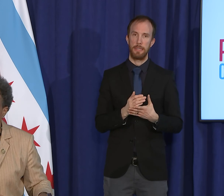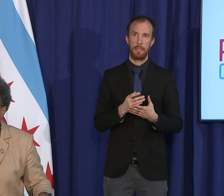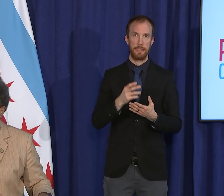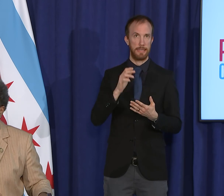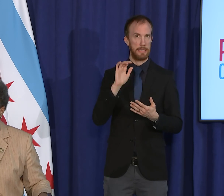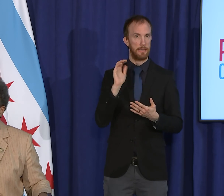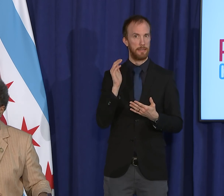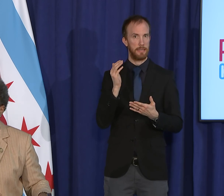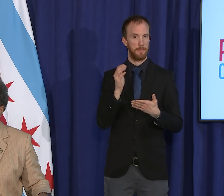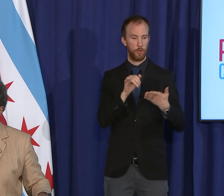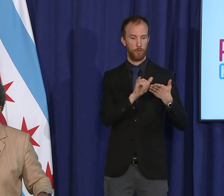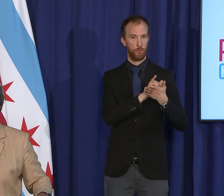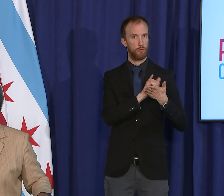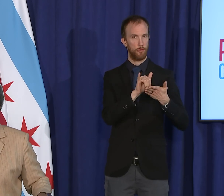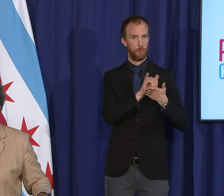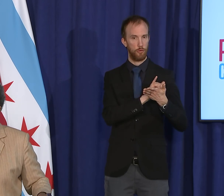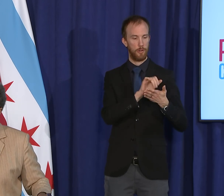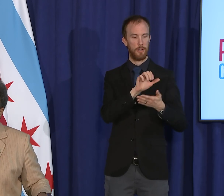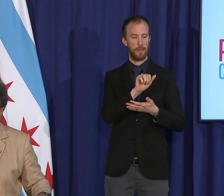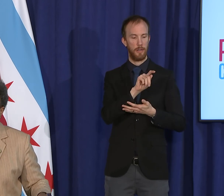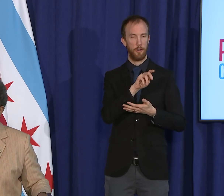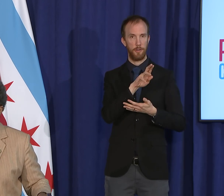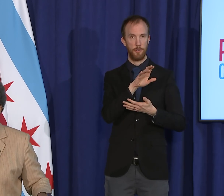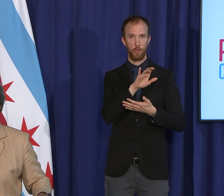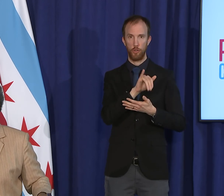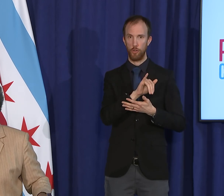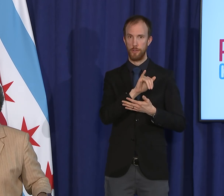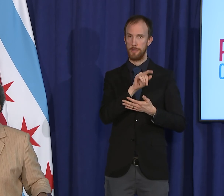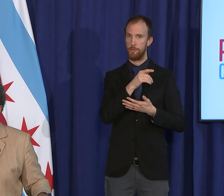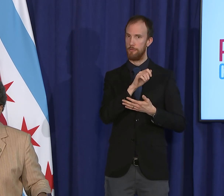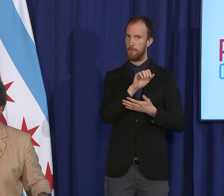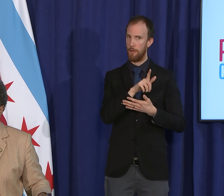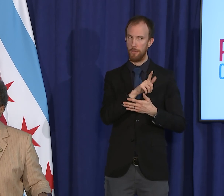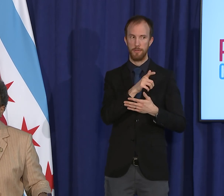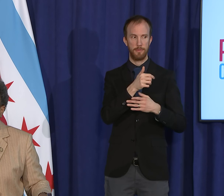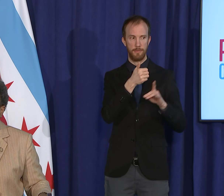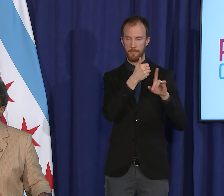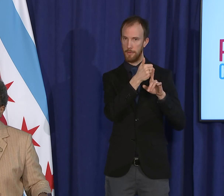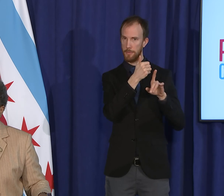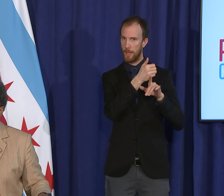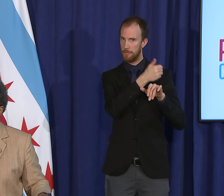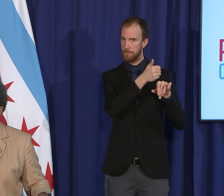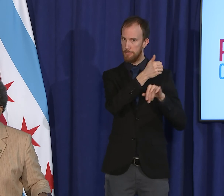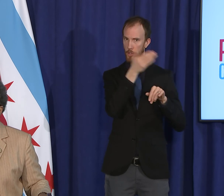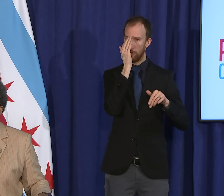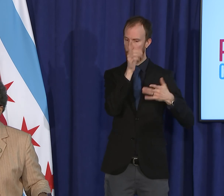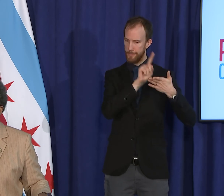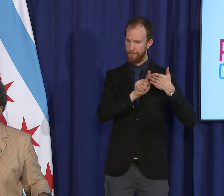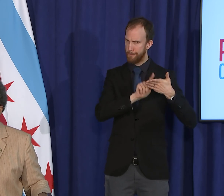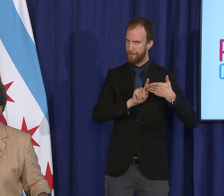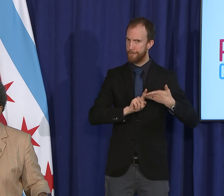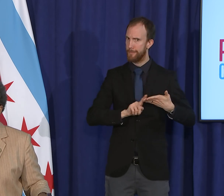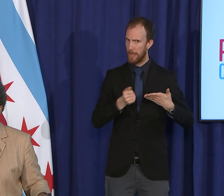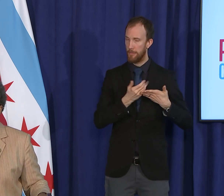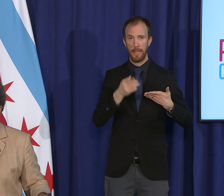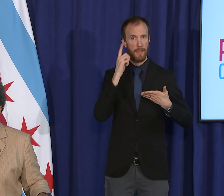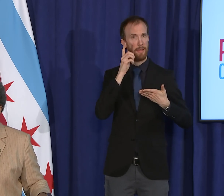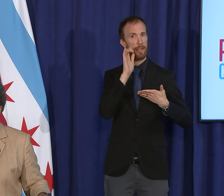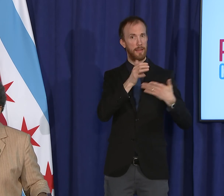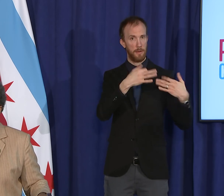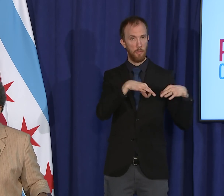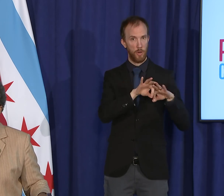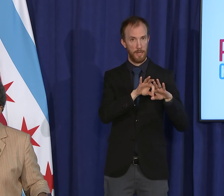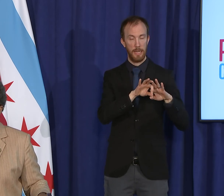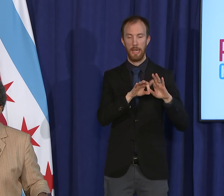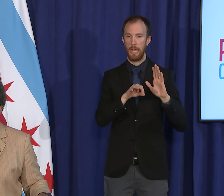Attorney General will conduct an investigation, and I think that that's important. I'm concerned about the allegations that have